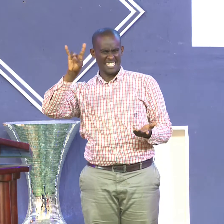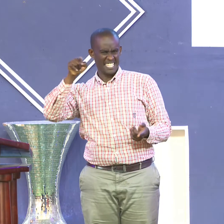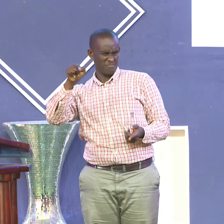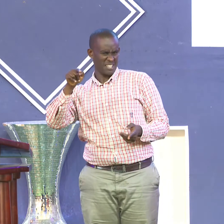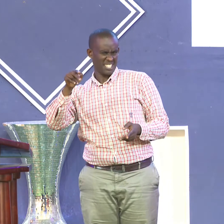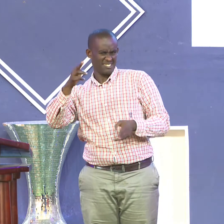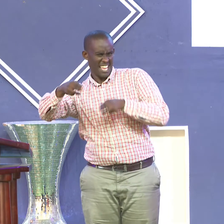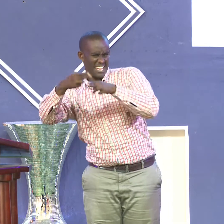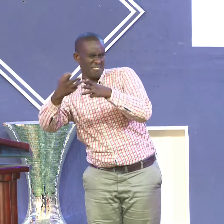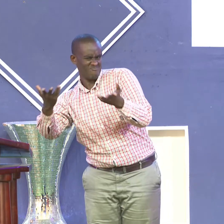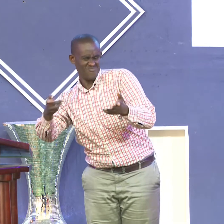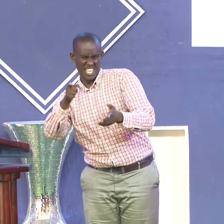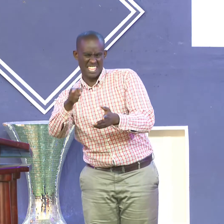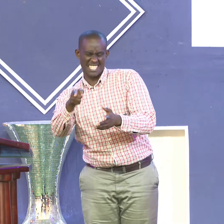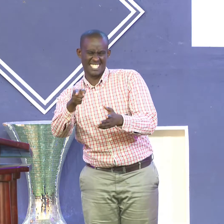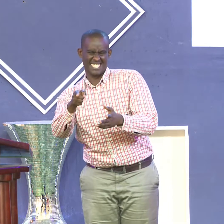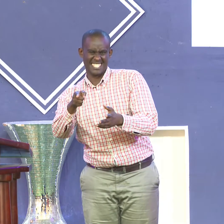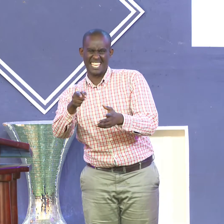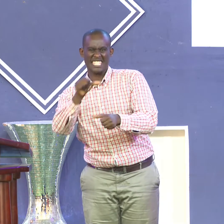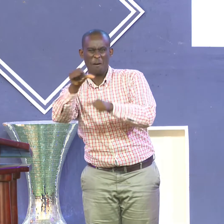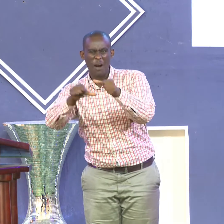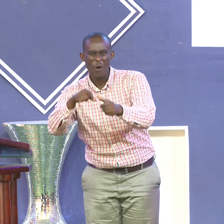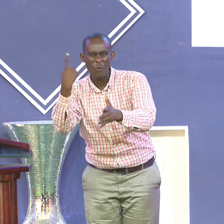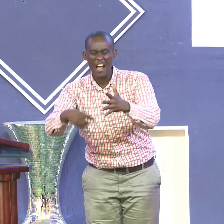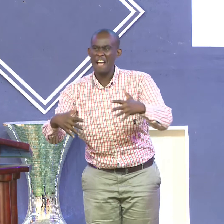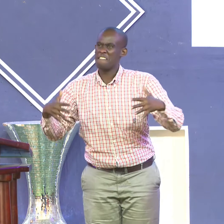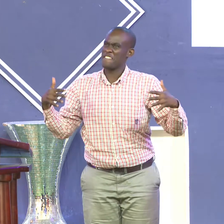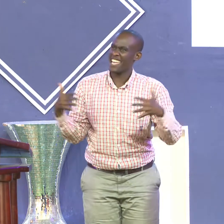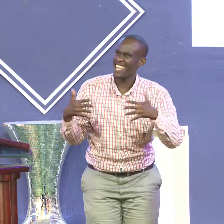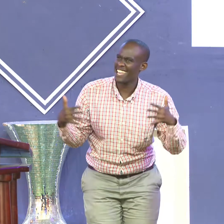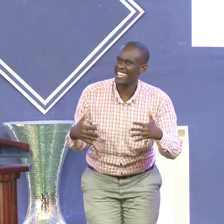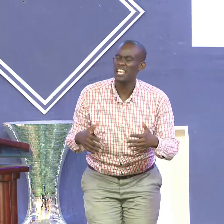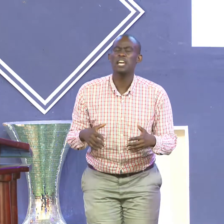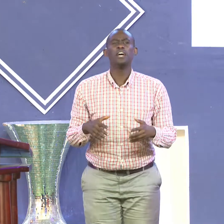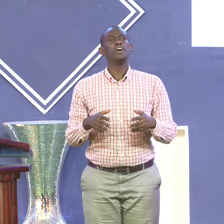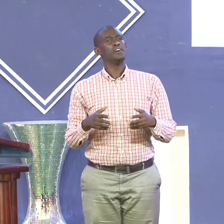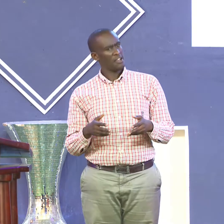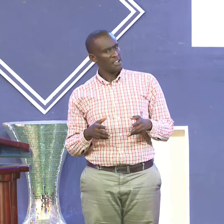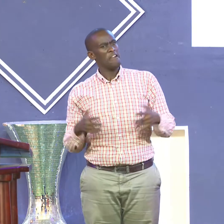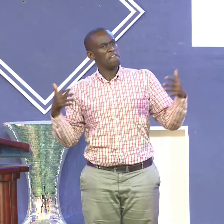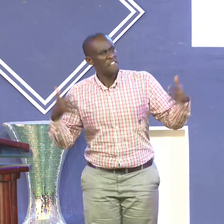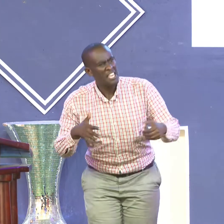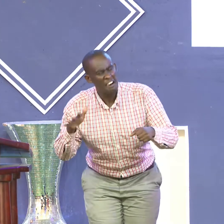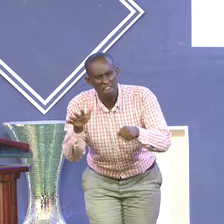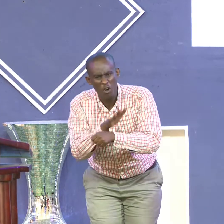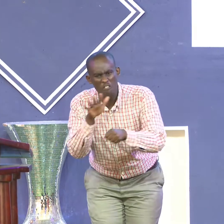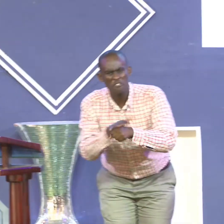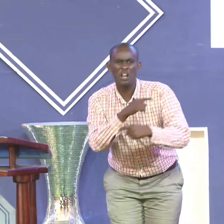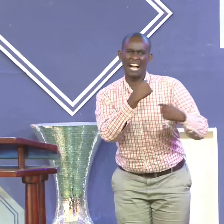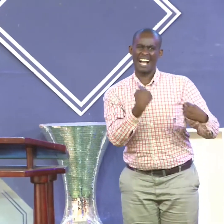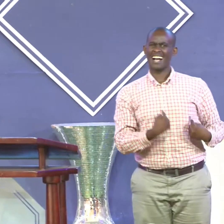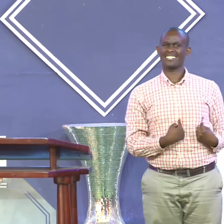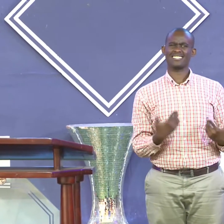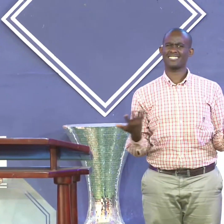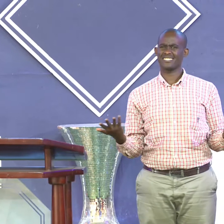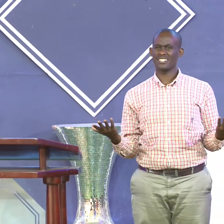It was very well taught. Works with fear. A lot of fear is in us. Praise